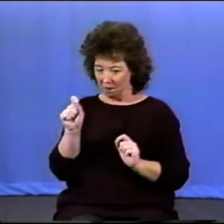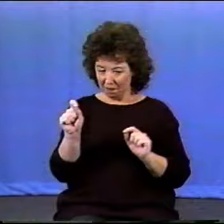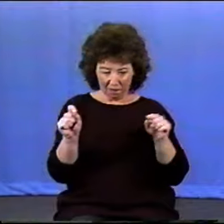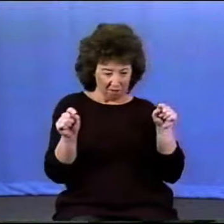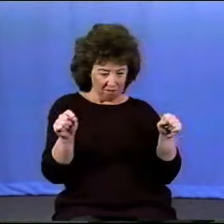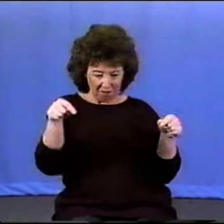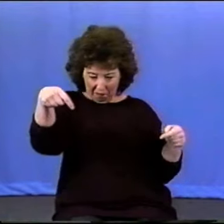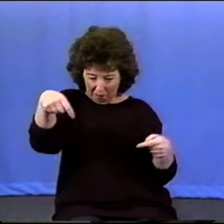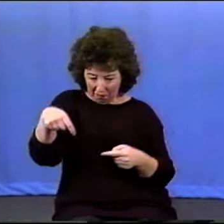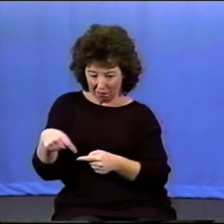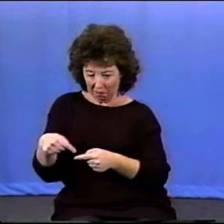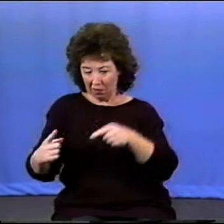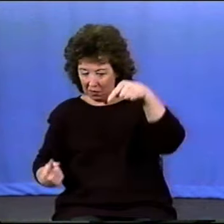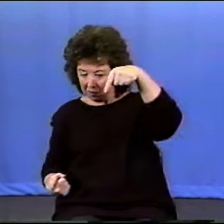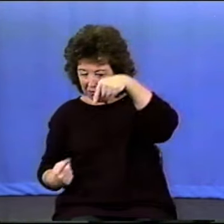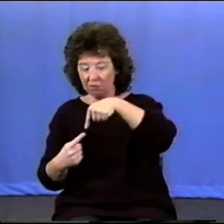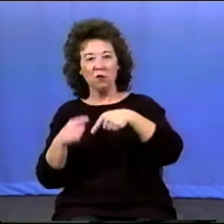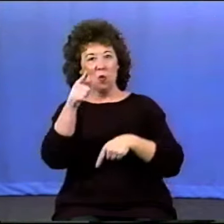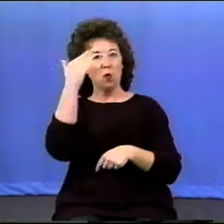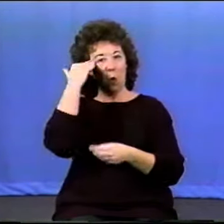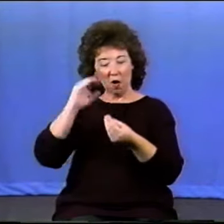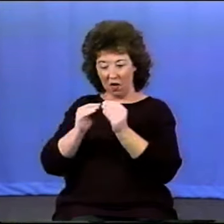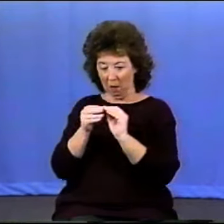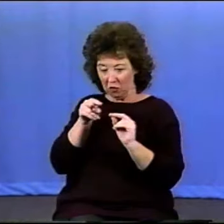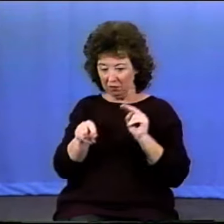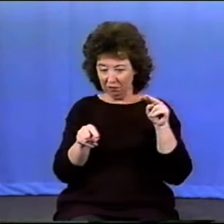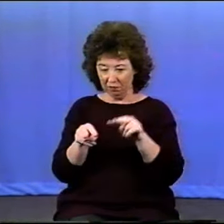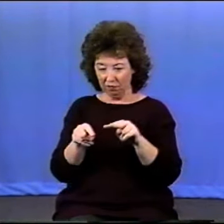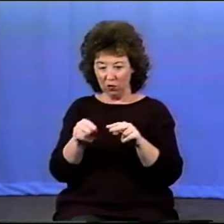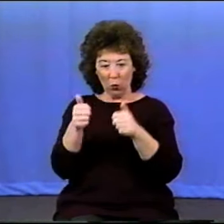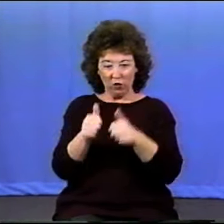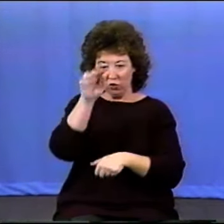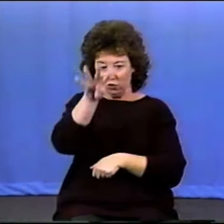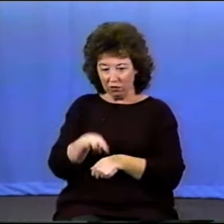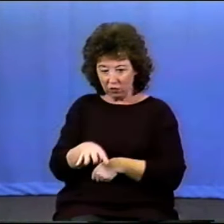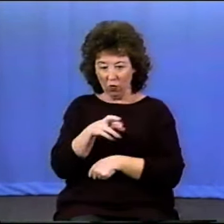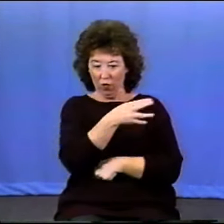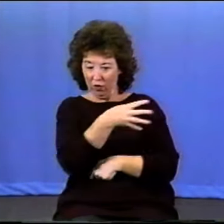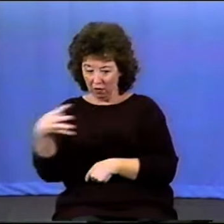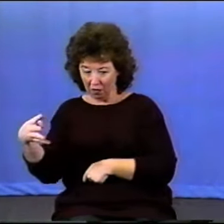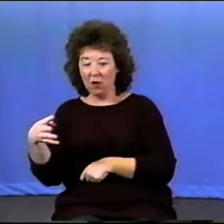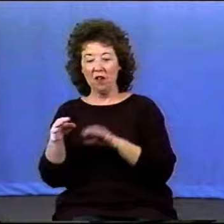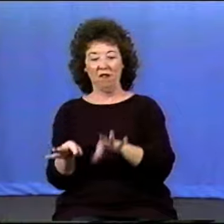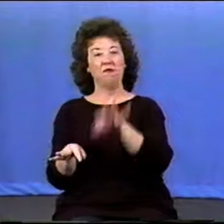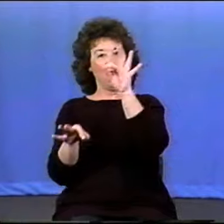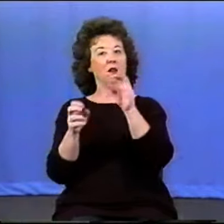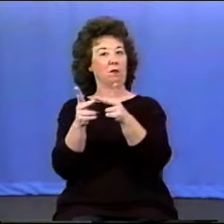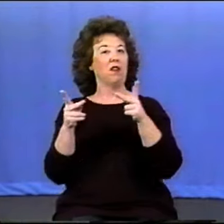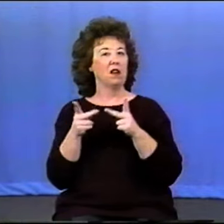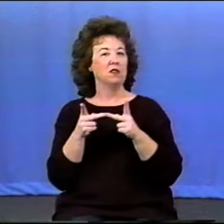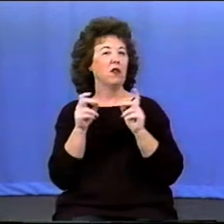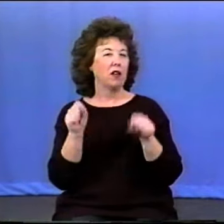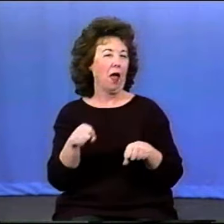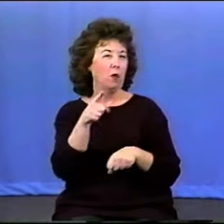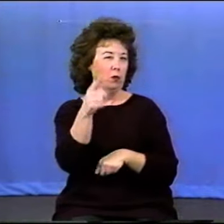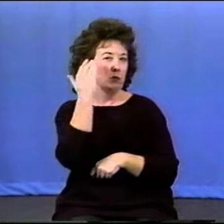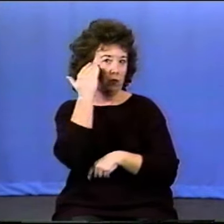that grid, look at the numbers on the vertical axis, the horizontal axis, and identify a particular location. But that's on a